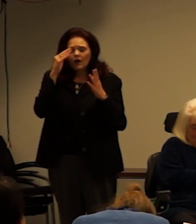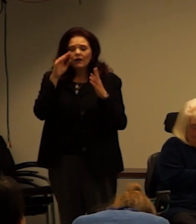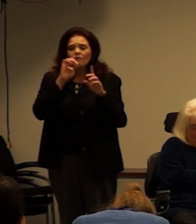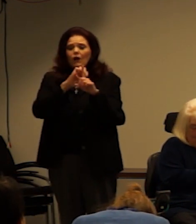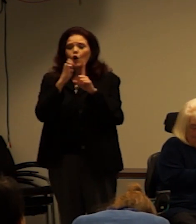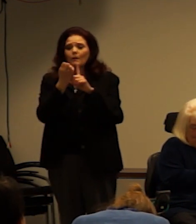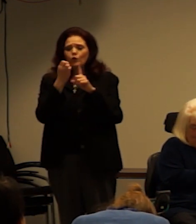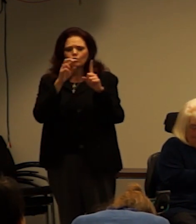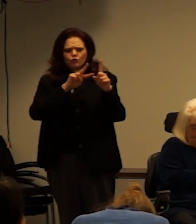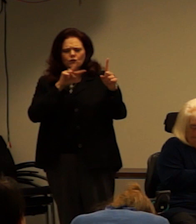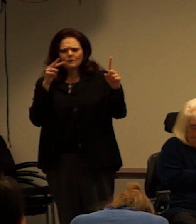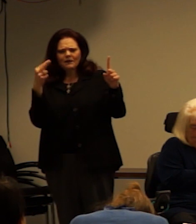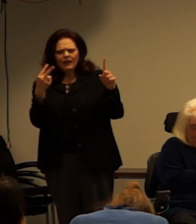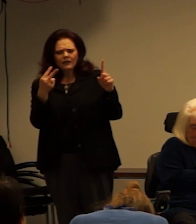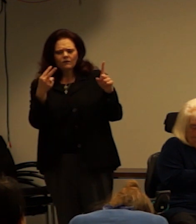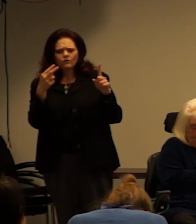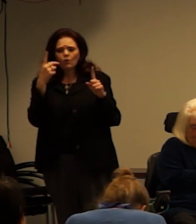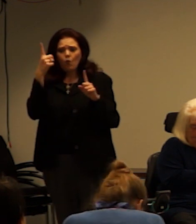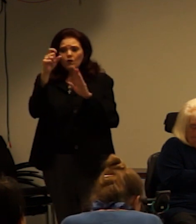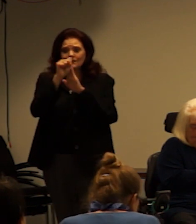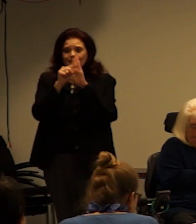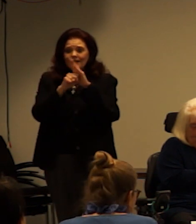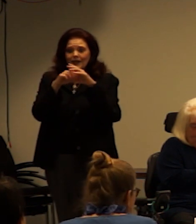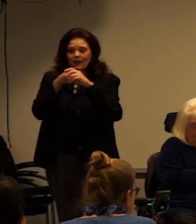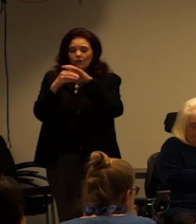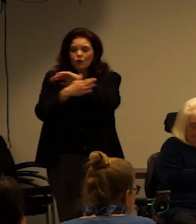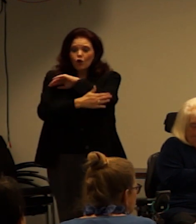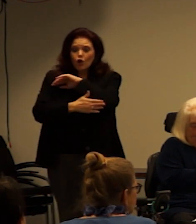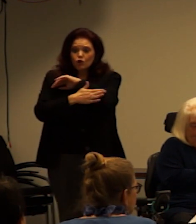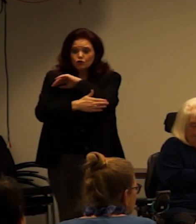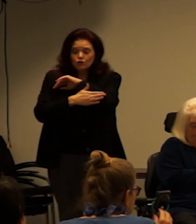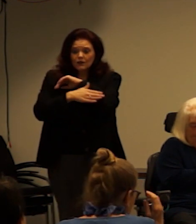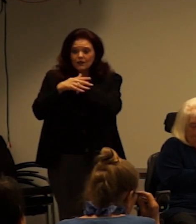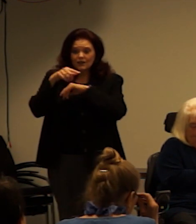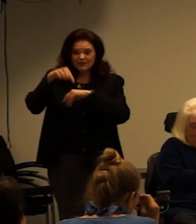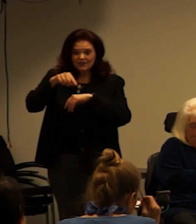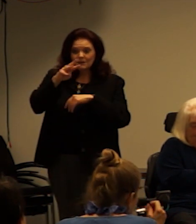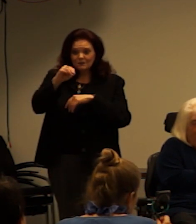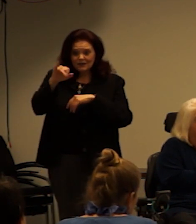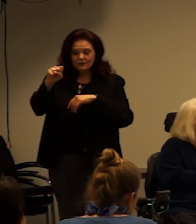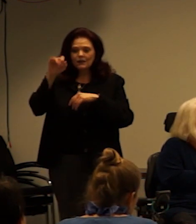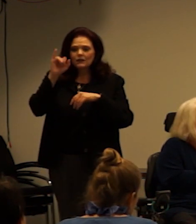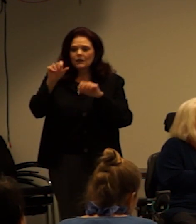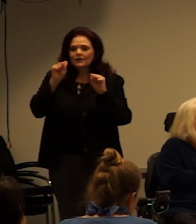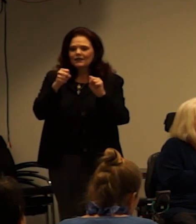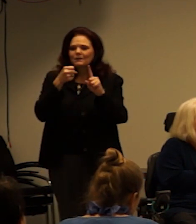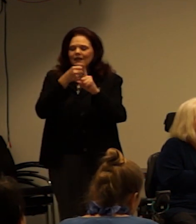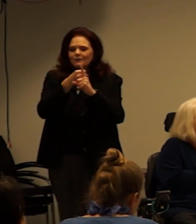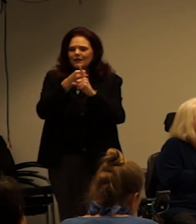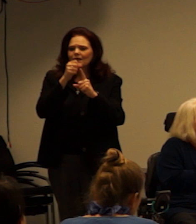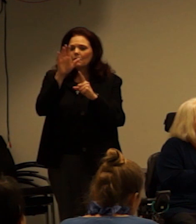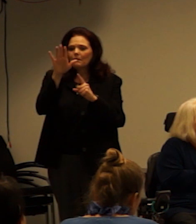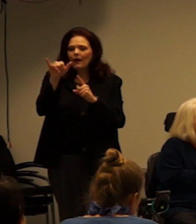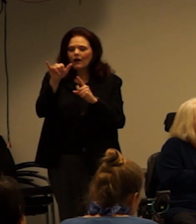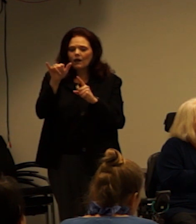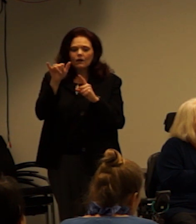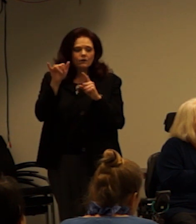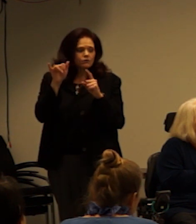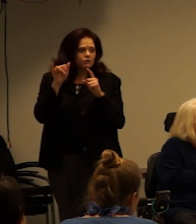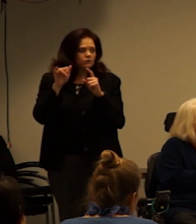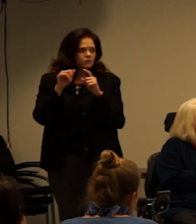perspectives. There's one state in the country, and it's Mississippi, that can be impacted by